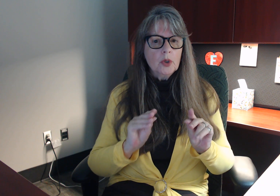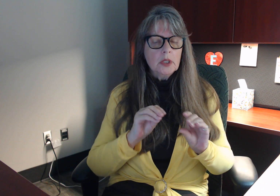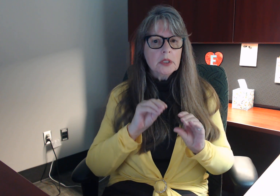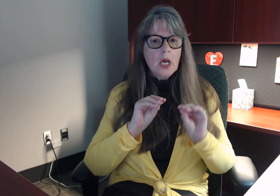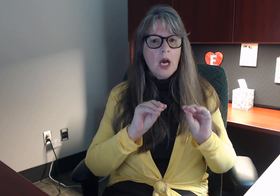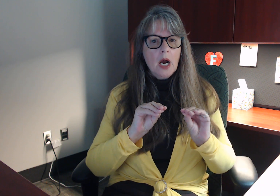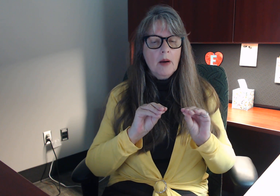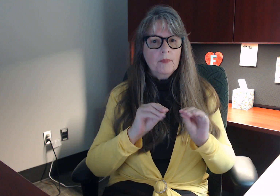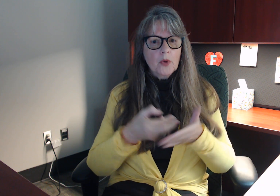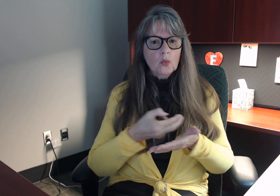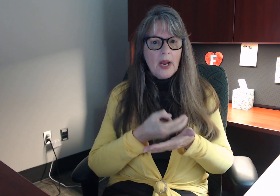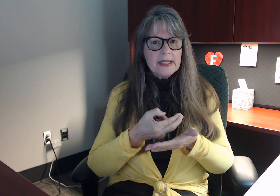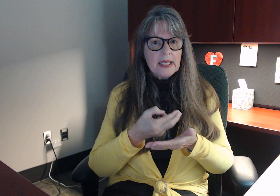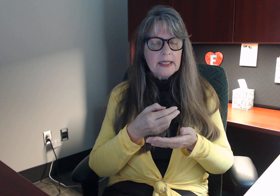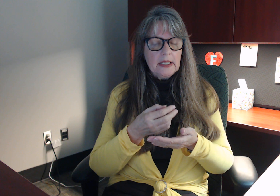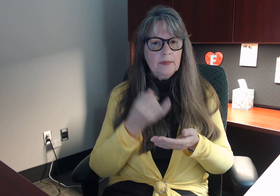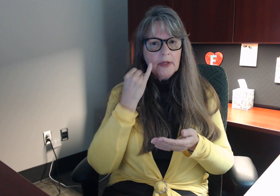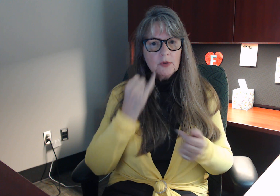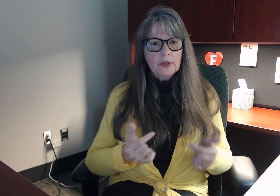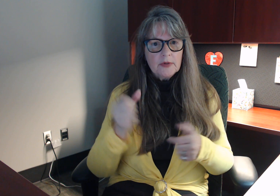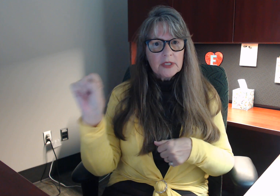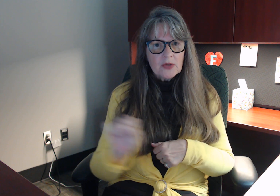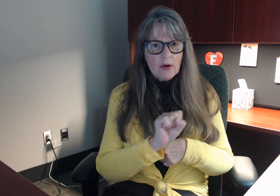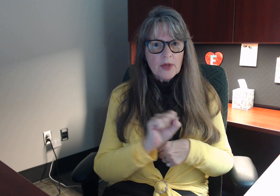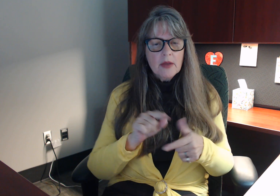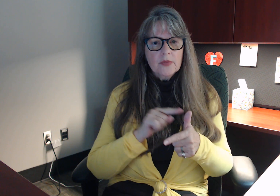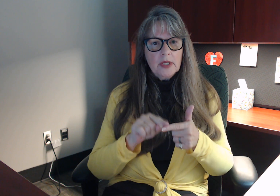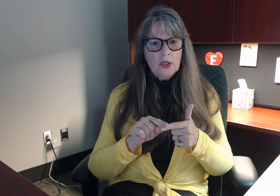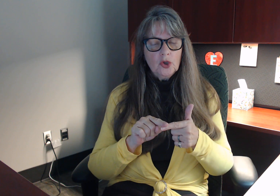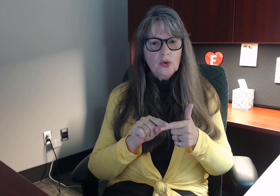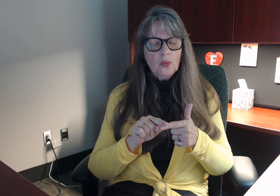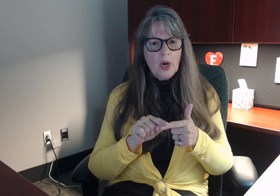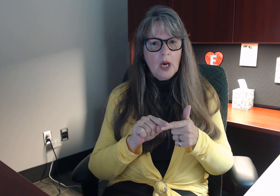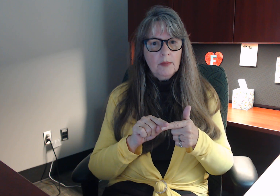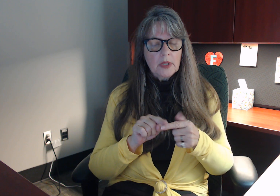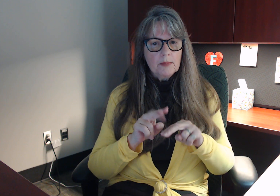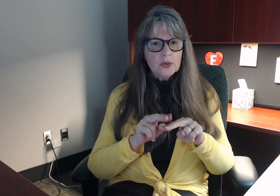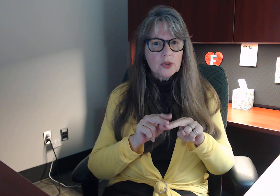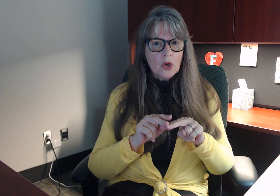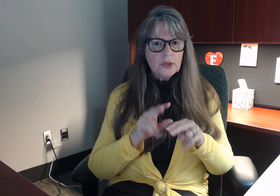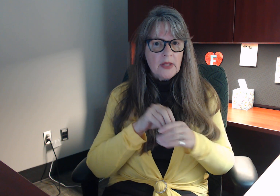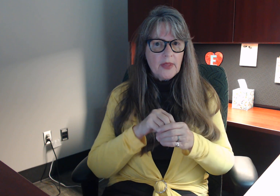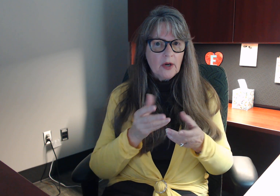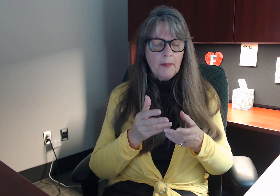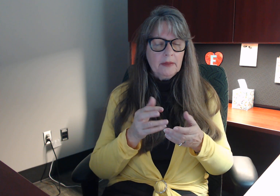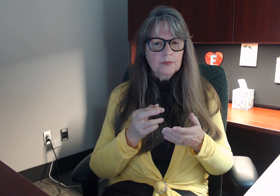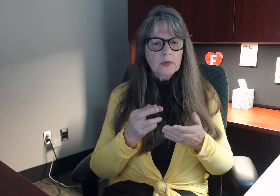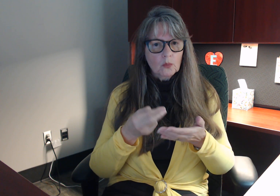put rice, like if you live in the south, then you can put salt in there. I mean,